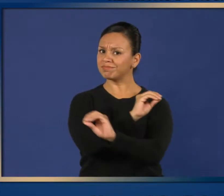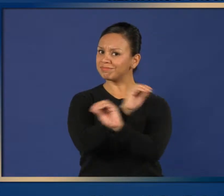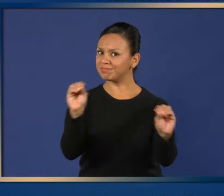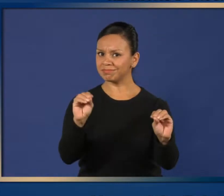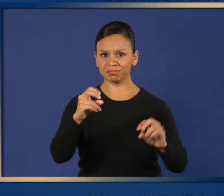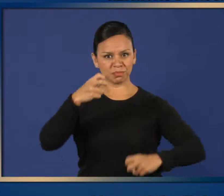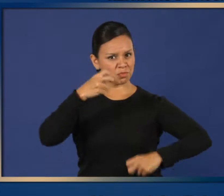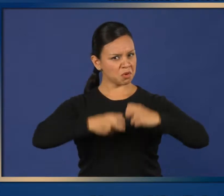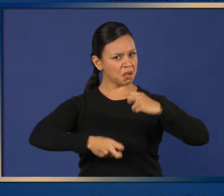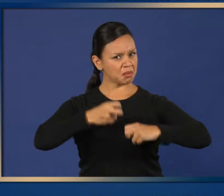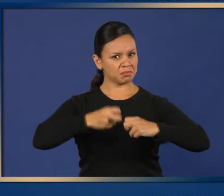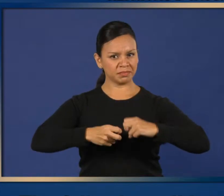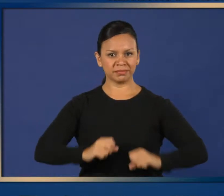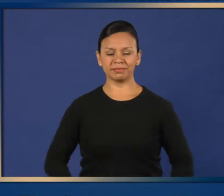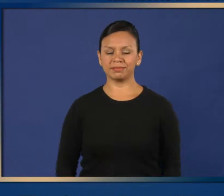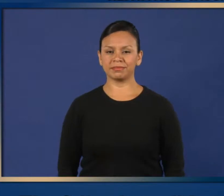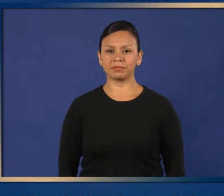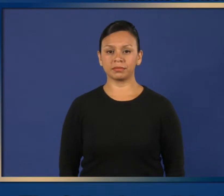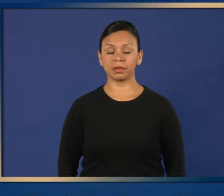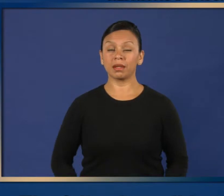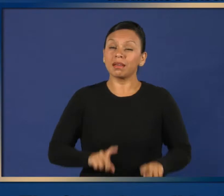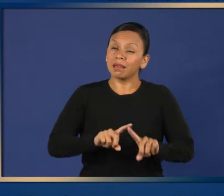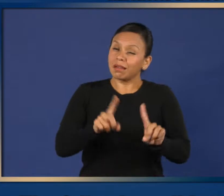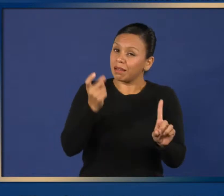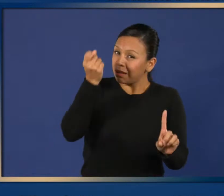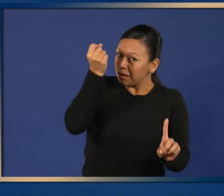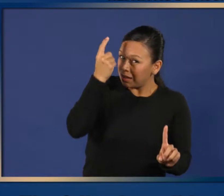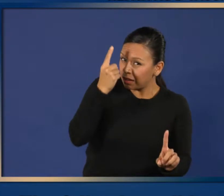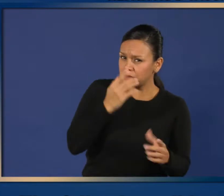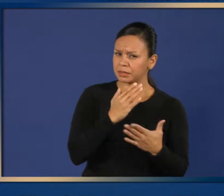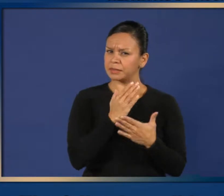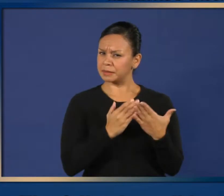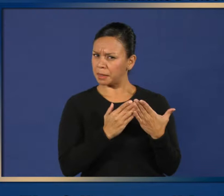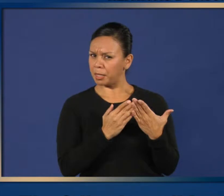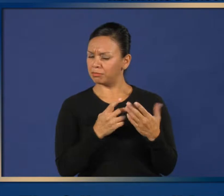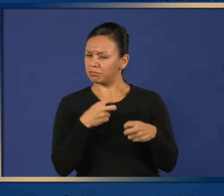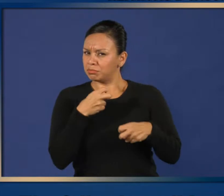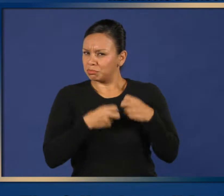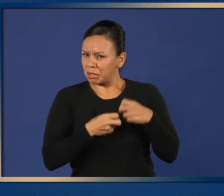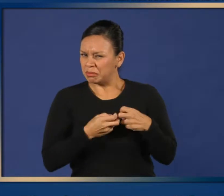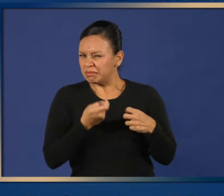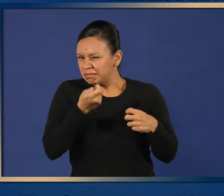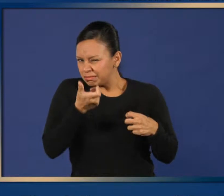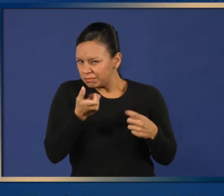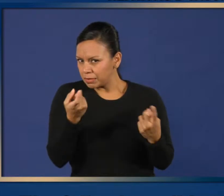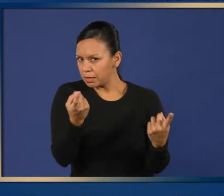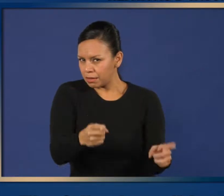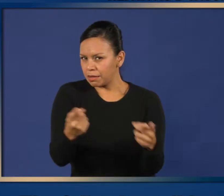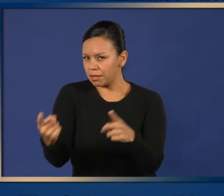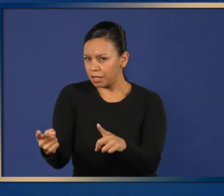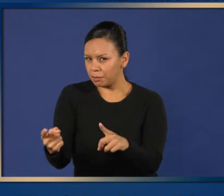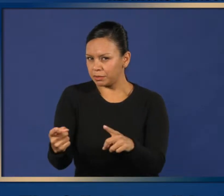it. The following mild problems have been reported: